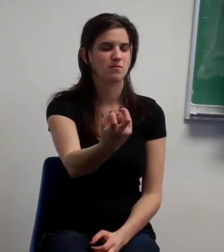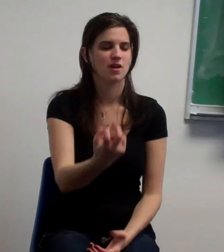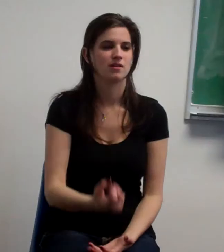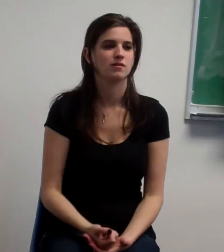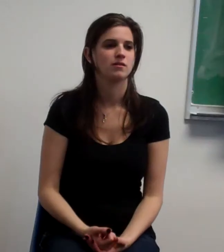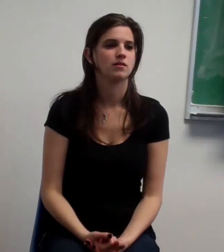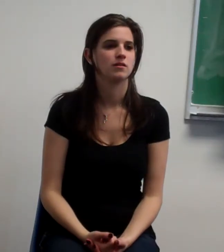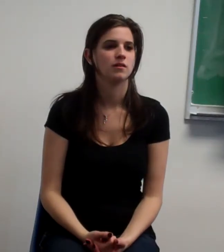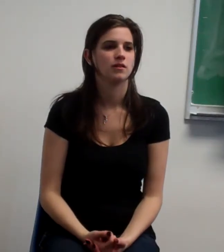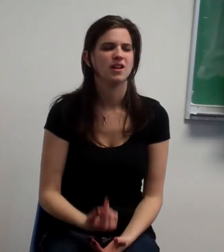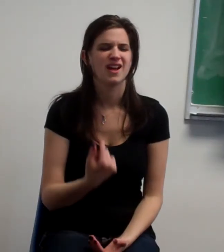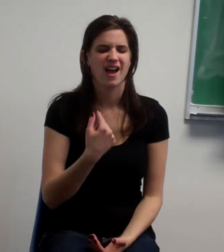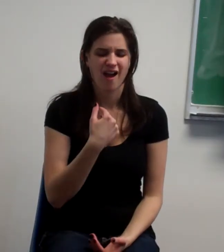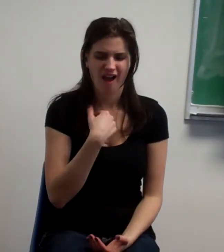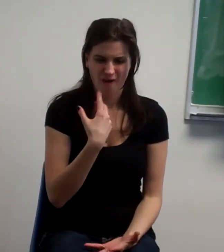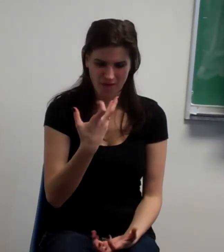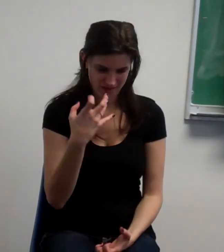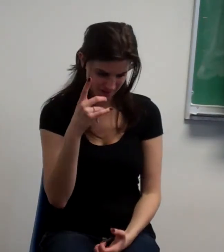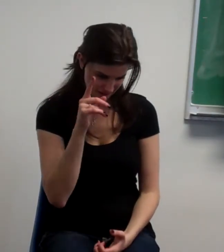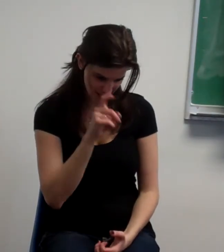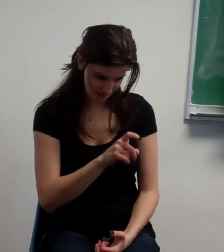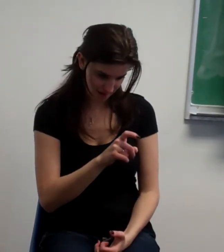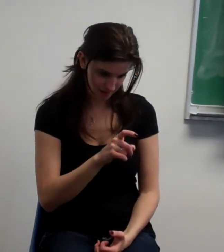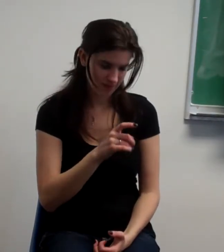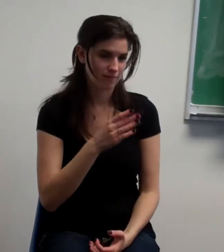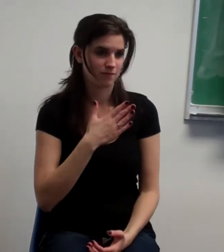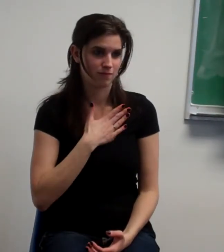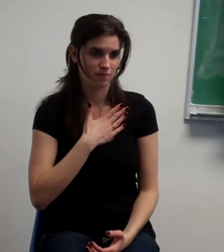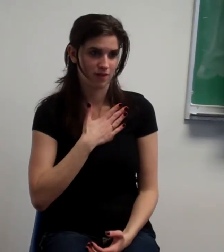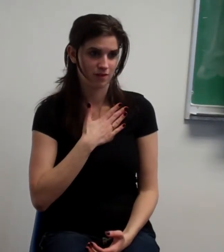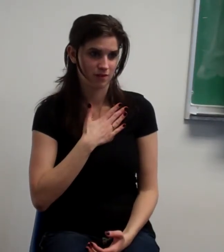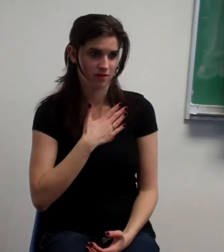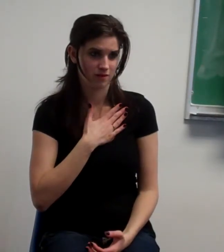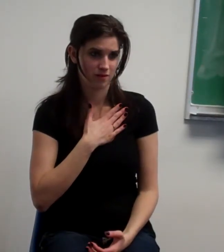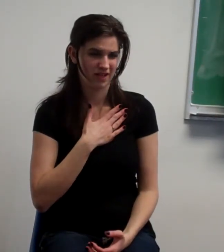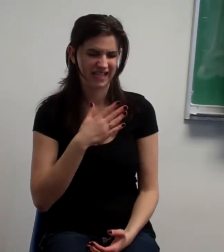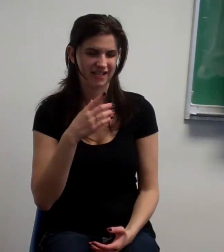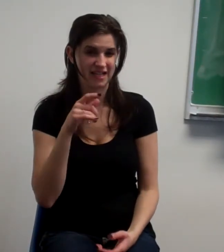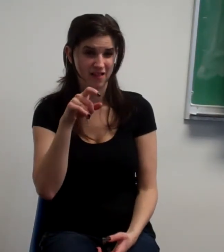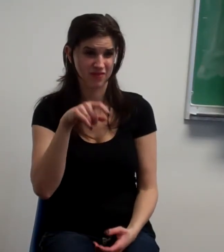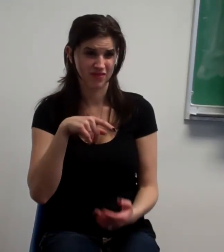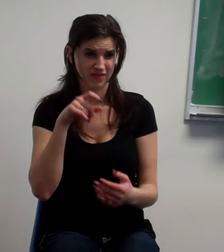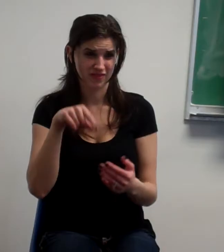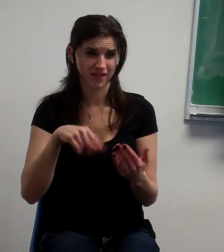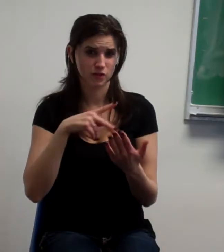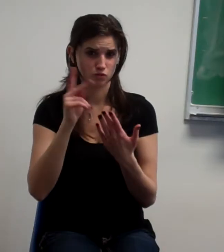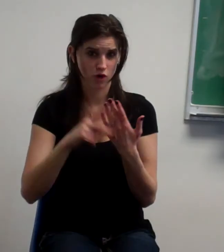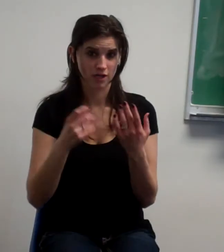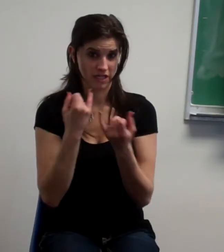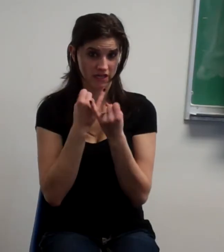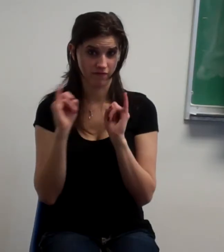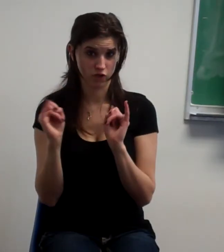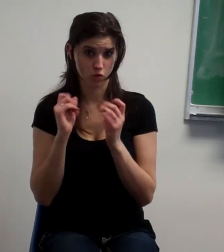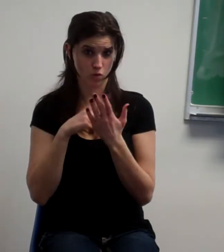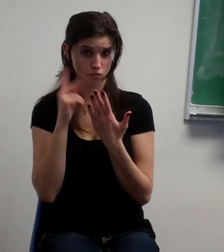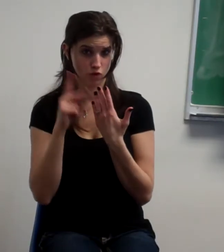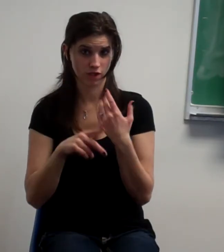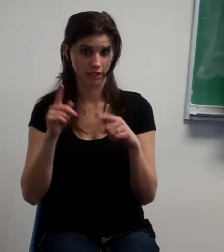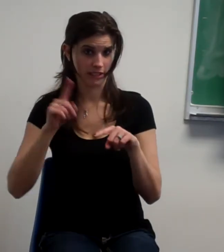I just want to ask, this is an individual project? This is an individual project? Yeah. Yeah, these are individual. If you want to do something in a